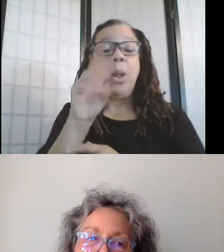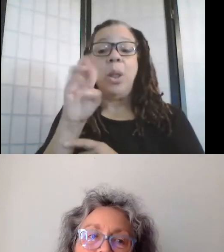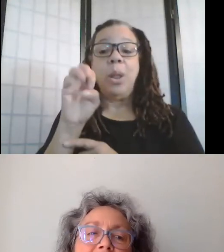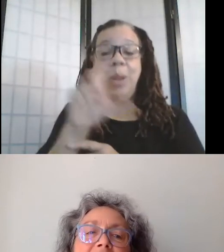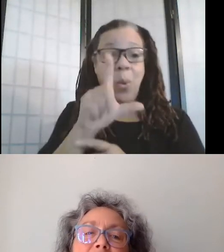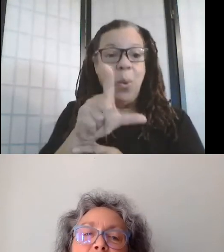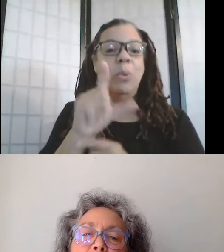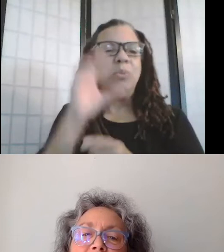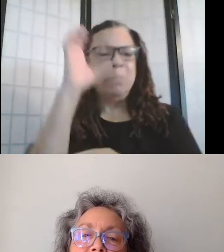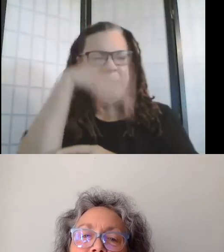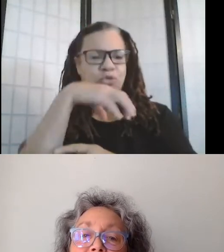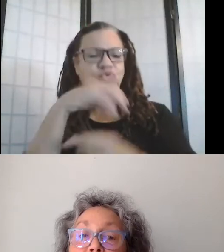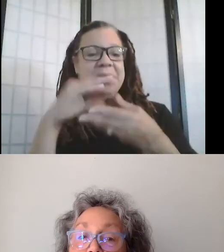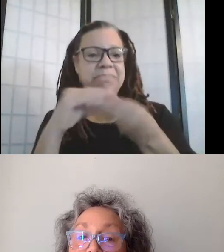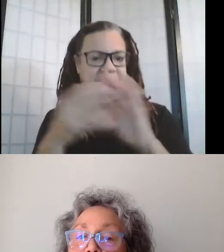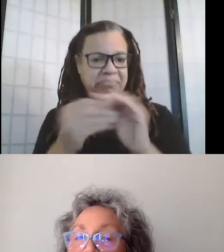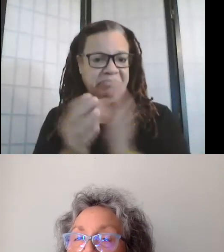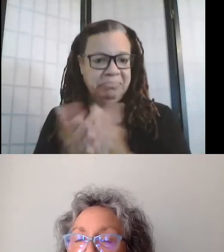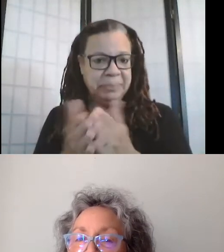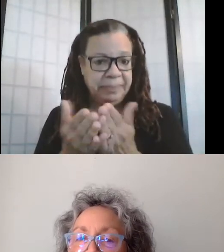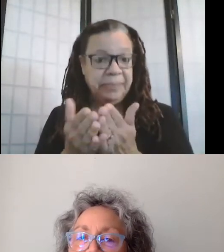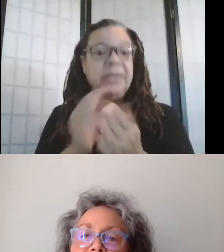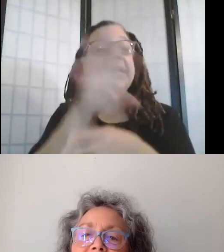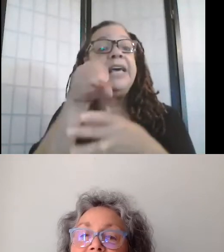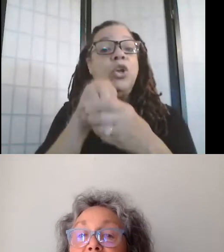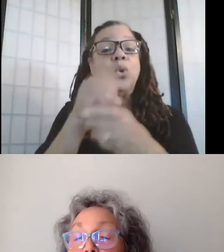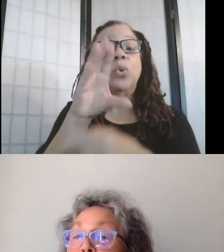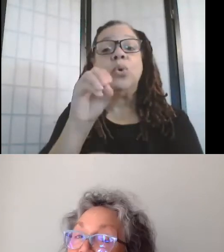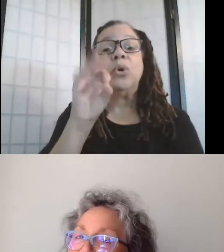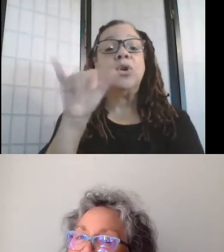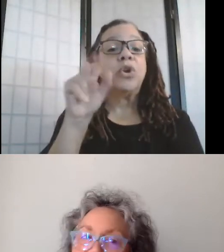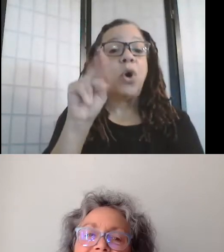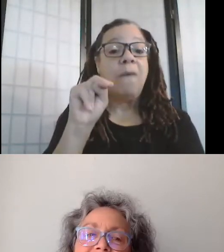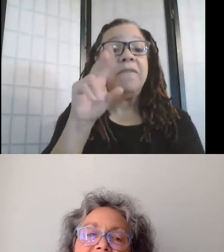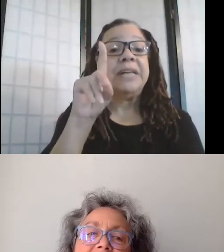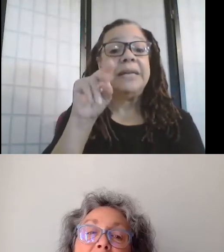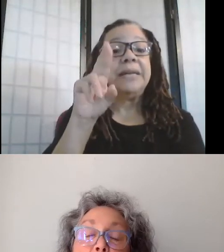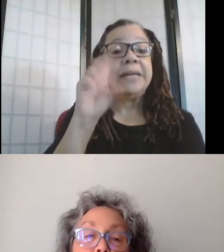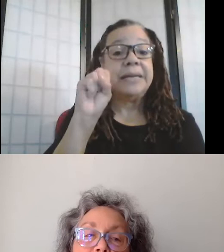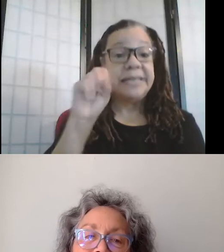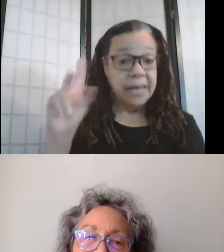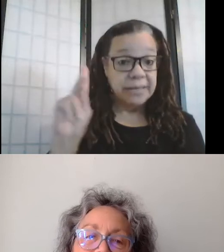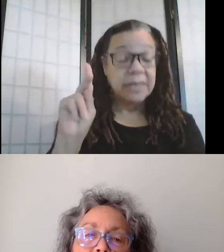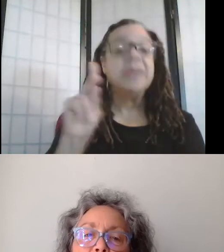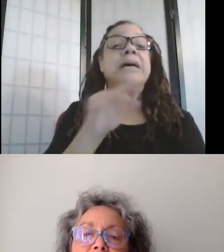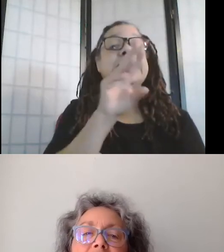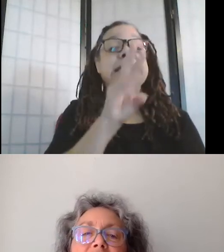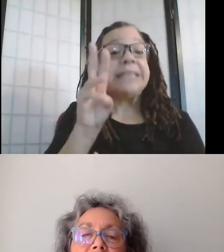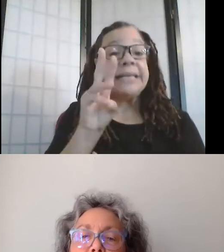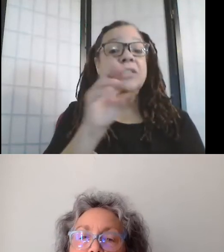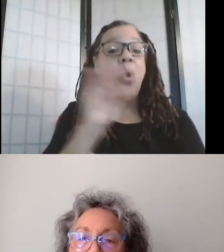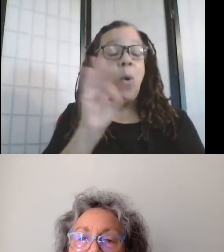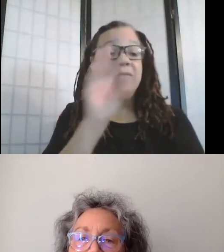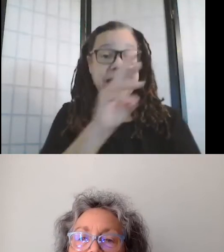series. His story collections include Coffin Dust, 6 off 66, and most recently, Inflections